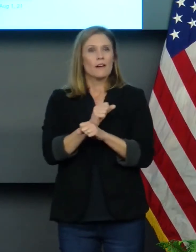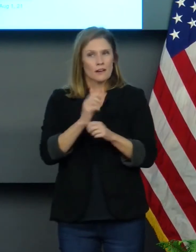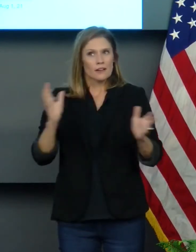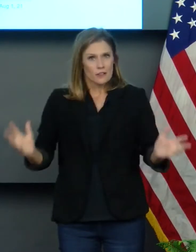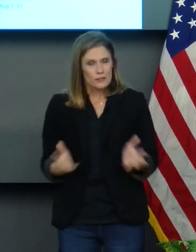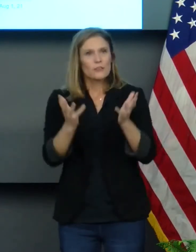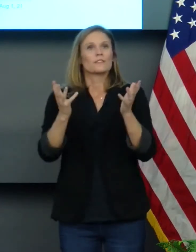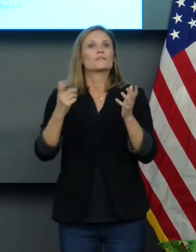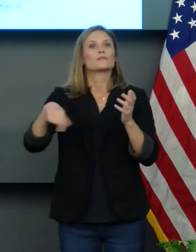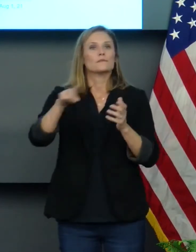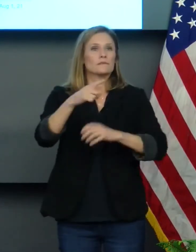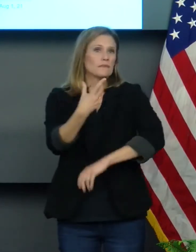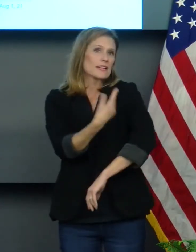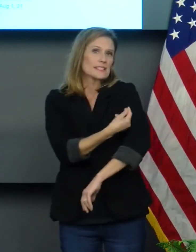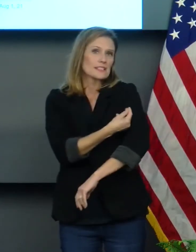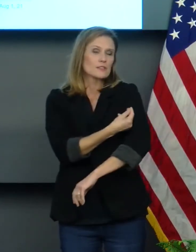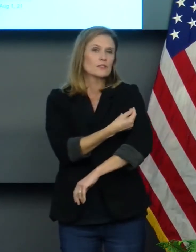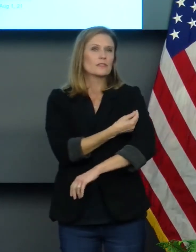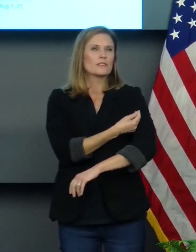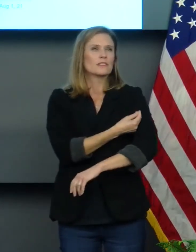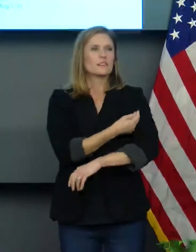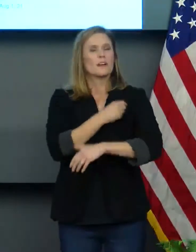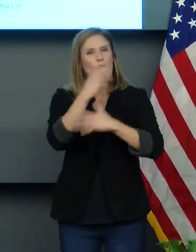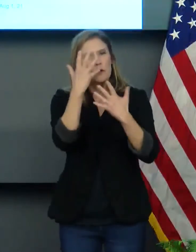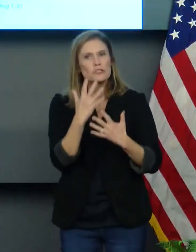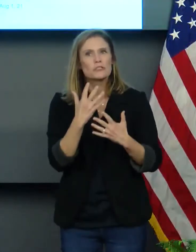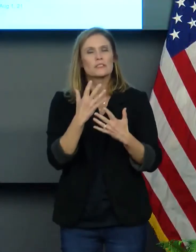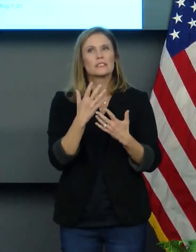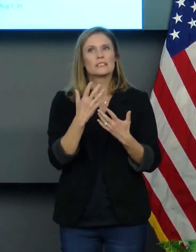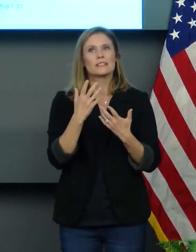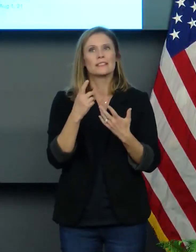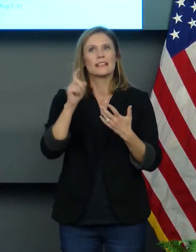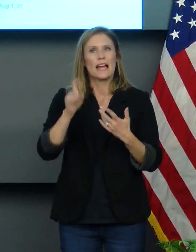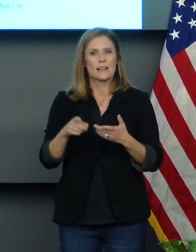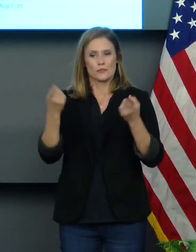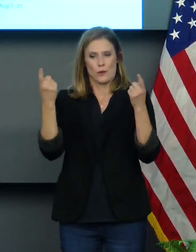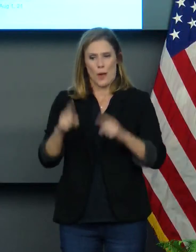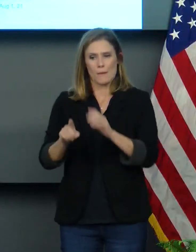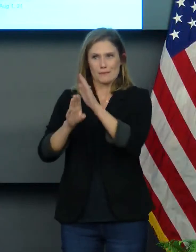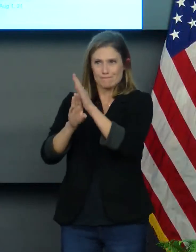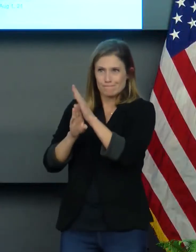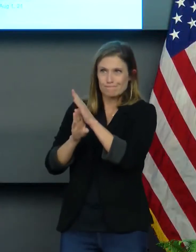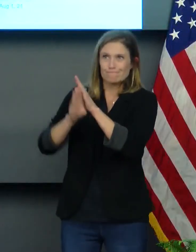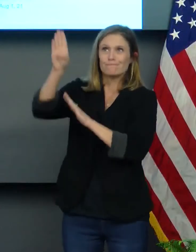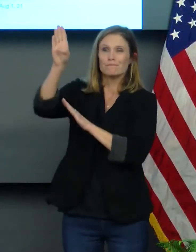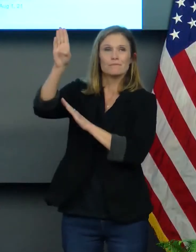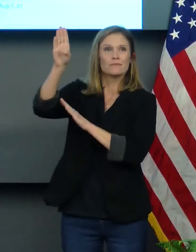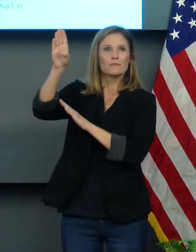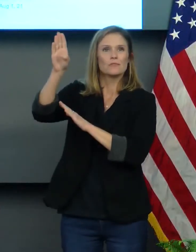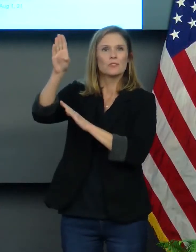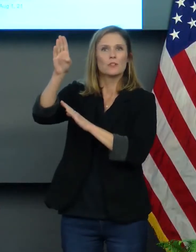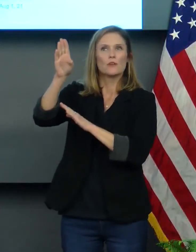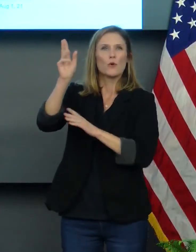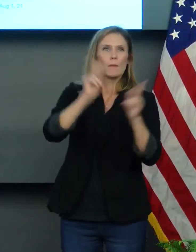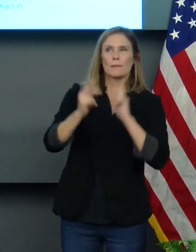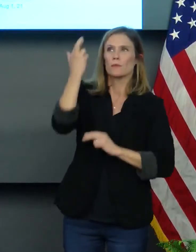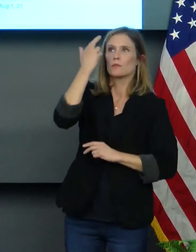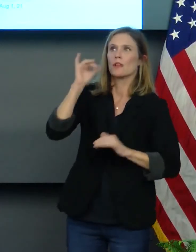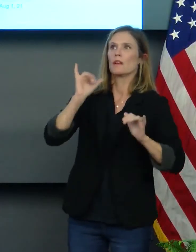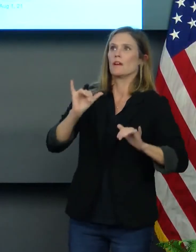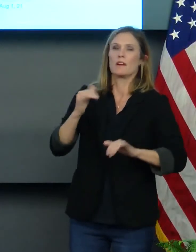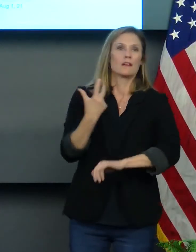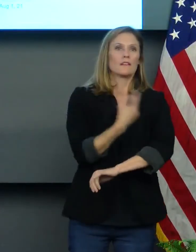vaccinations. I think it's unfortunate that it has to take a large surge to make this real for some people, but that is encouraging, and I